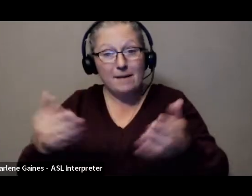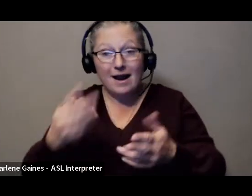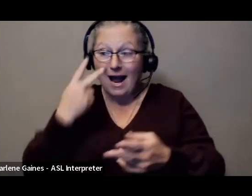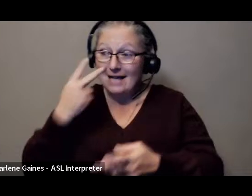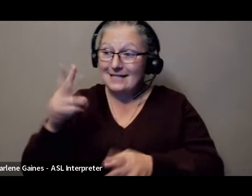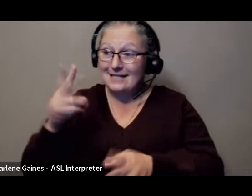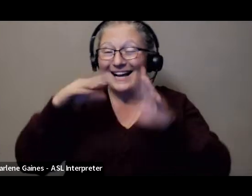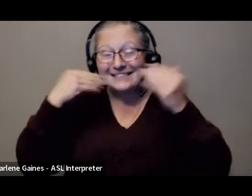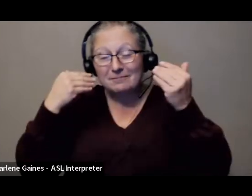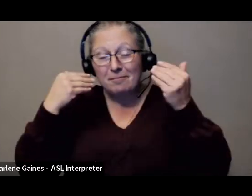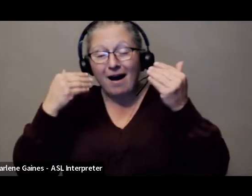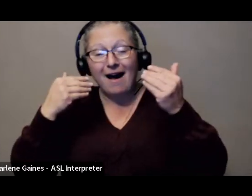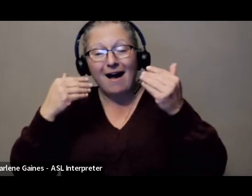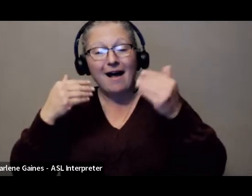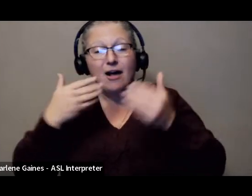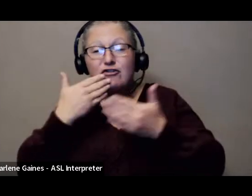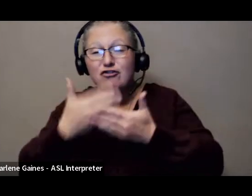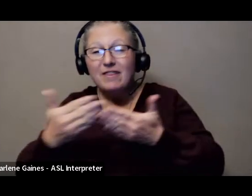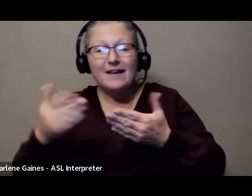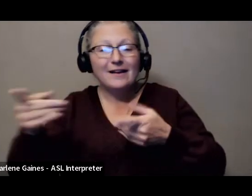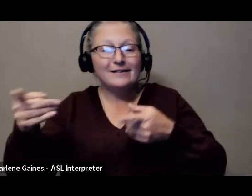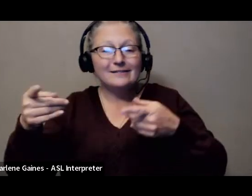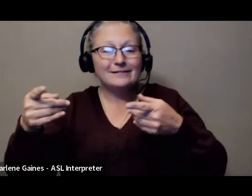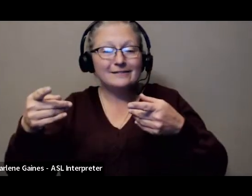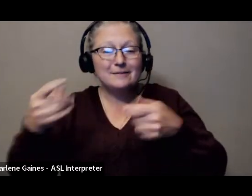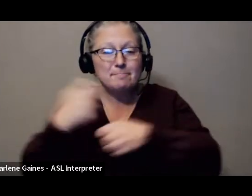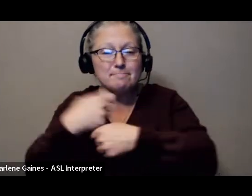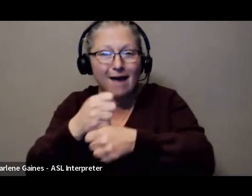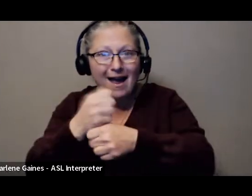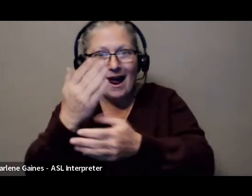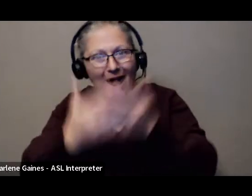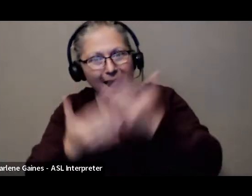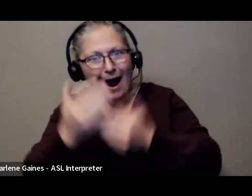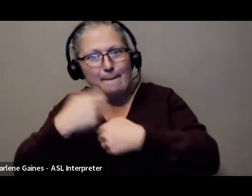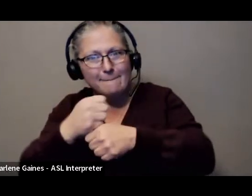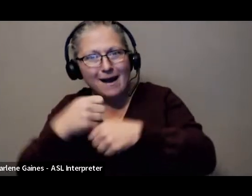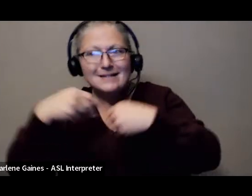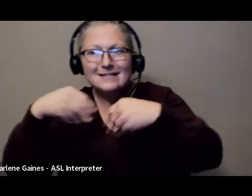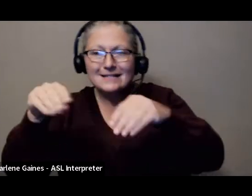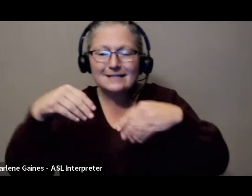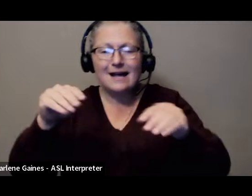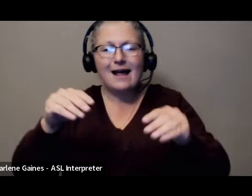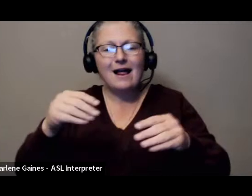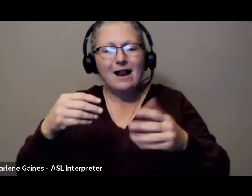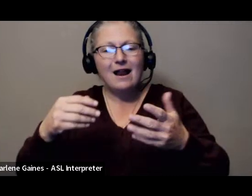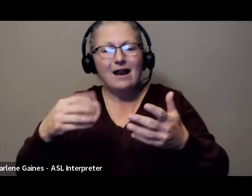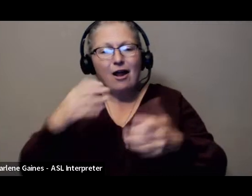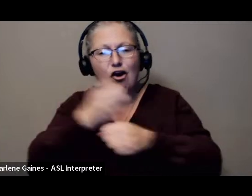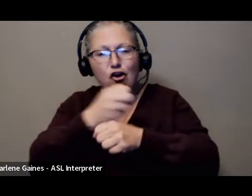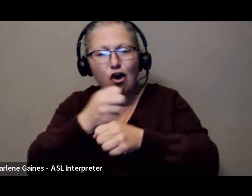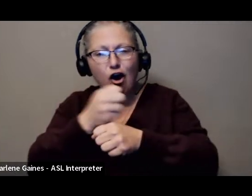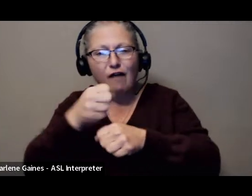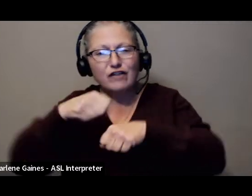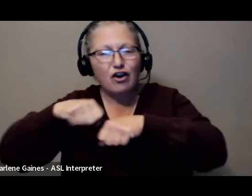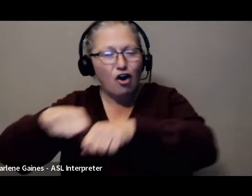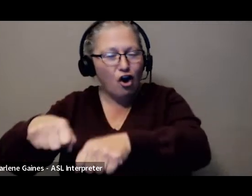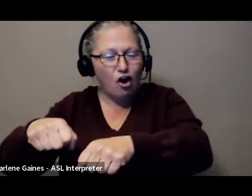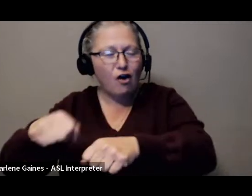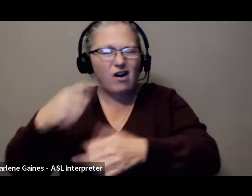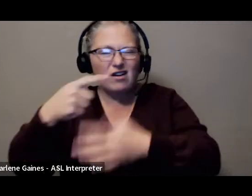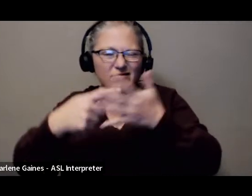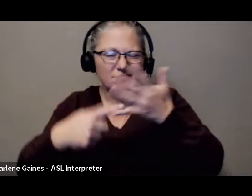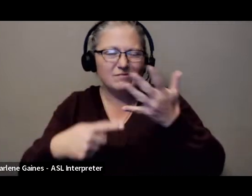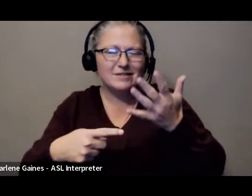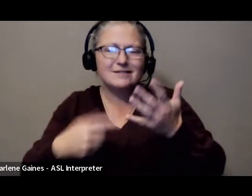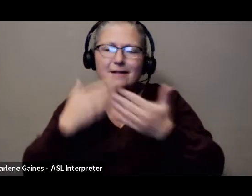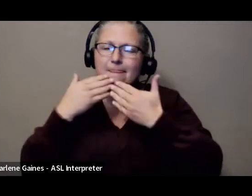see their smiling faces and all the goods they made by hand and were selling, and the coffee cart and all those things.